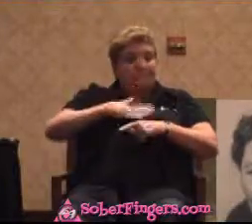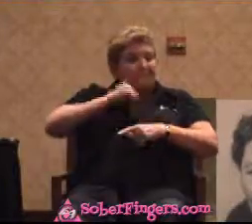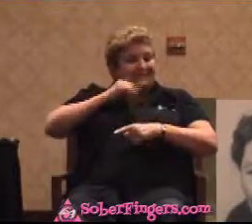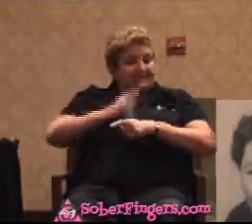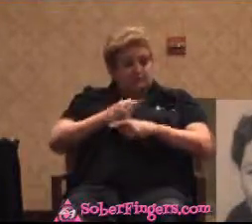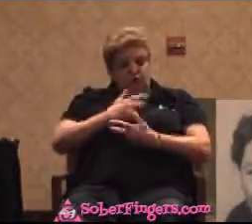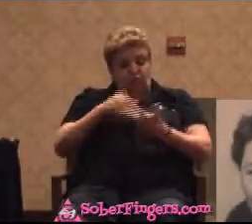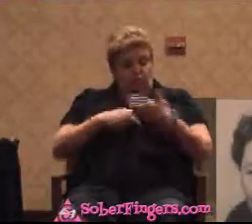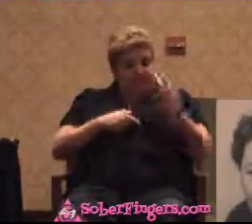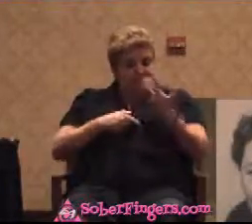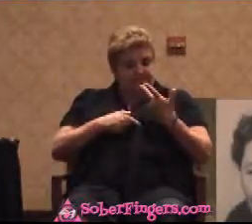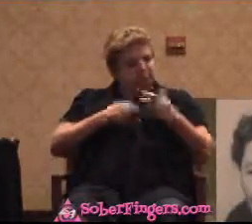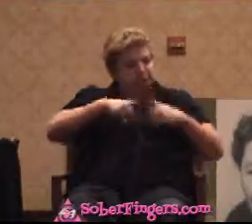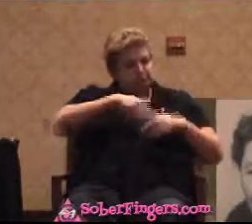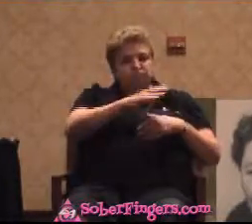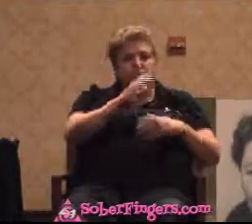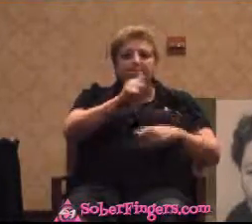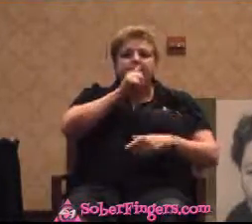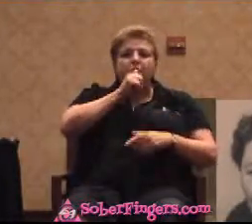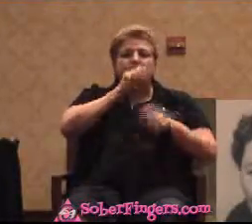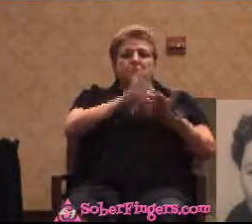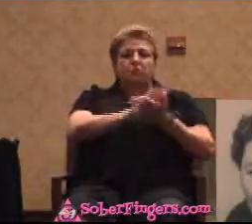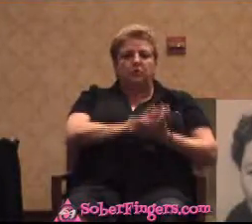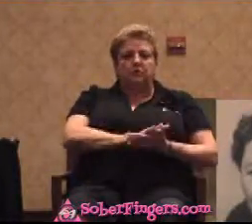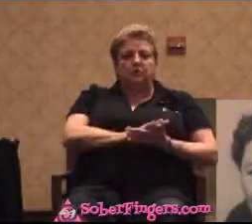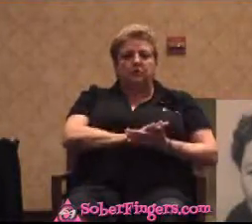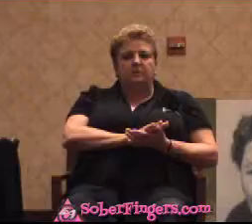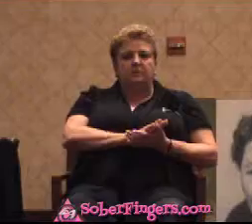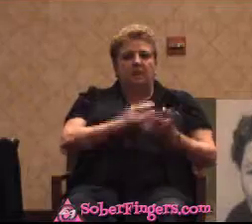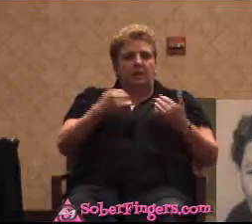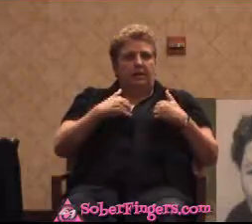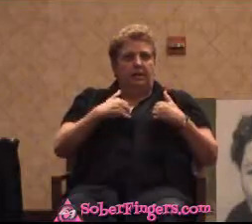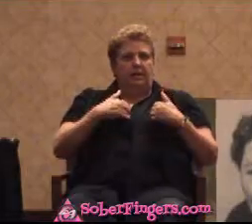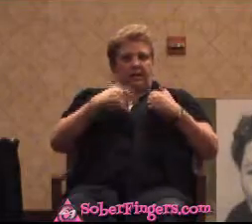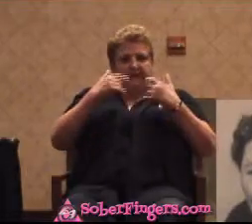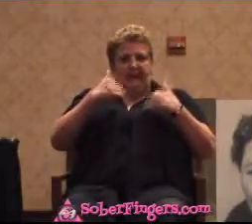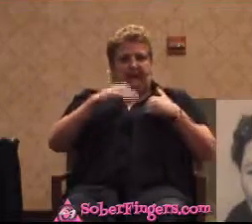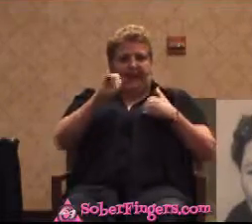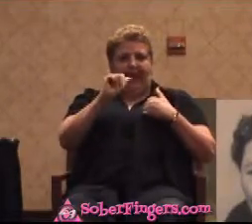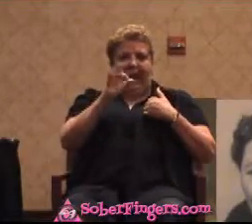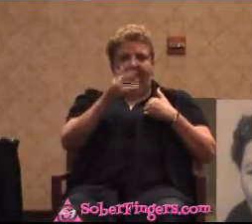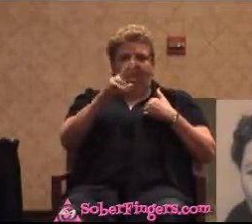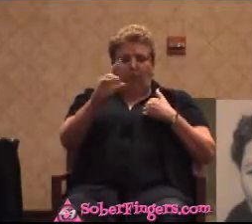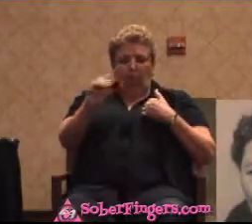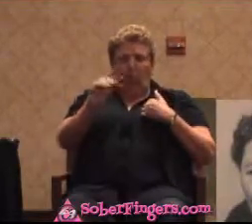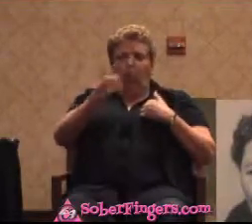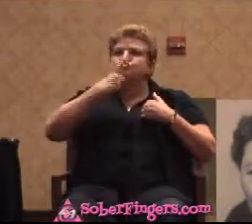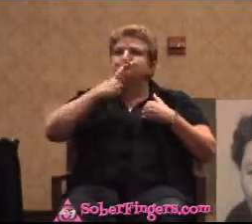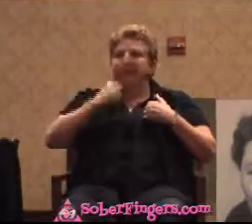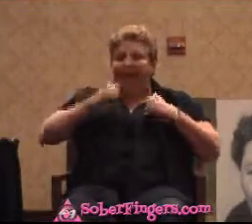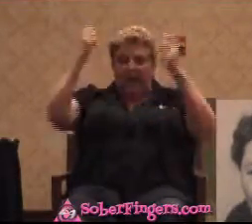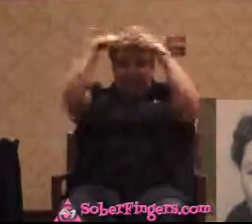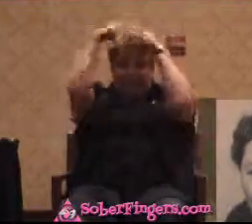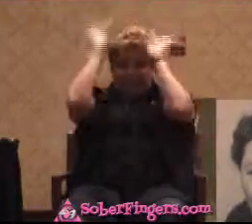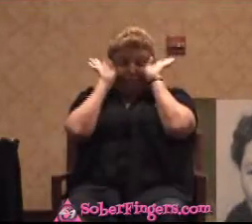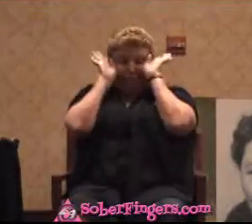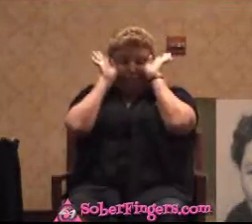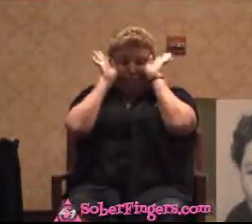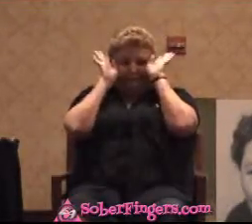so now I'm up here in the city. I got a flaming red afro, and now I got a white blouse, a plaid skirt, and